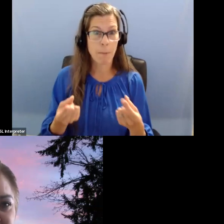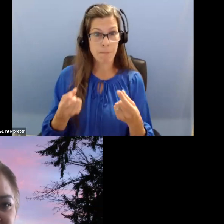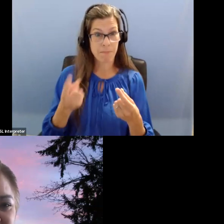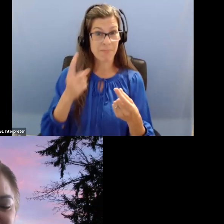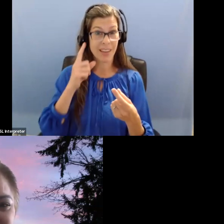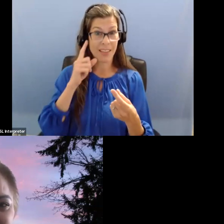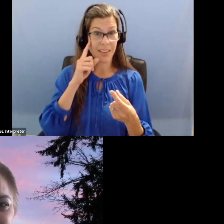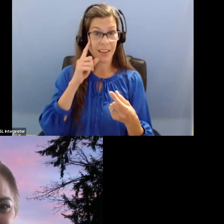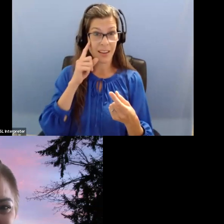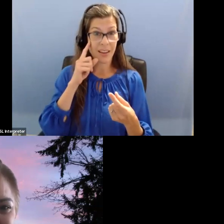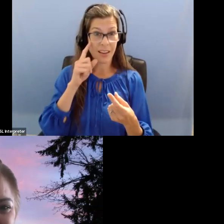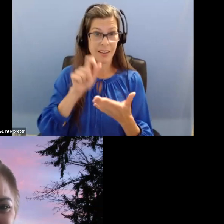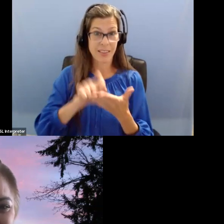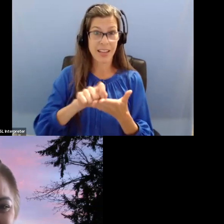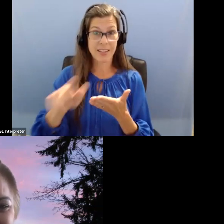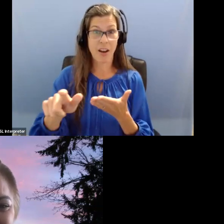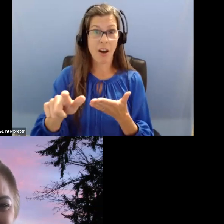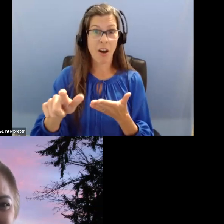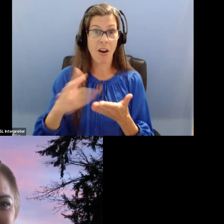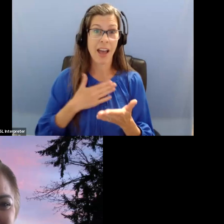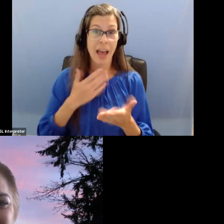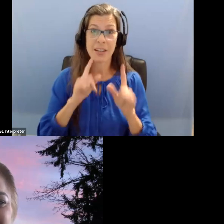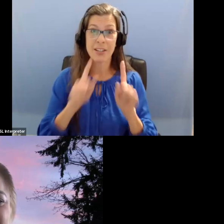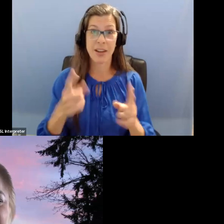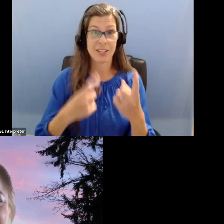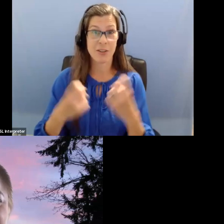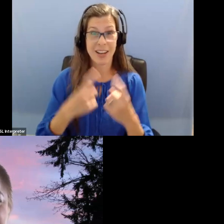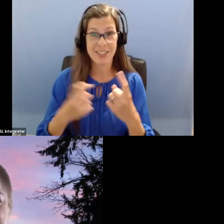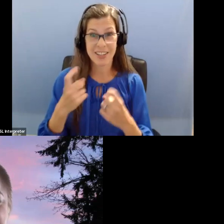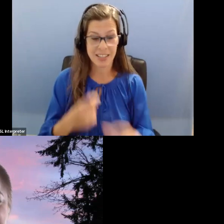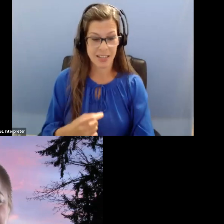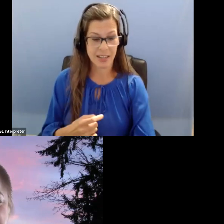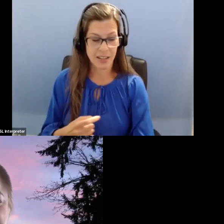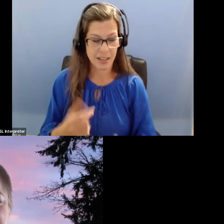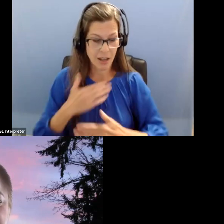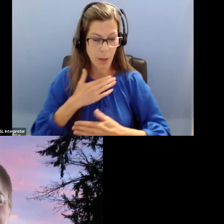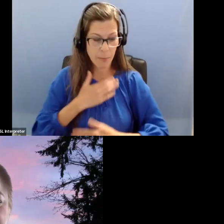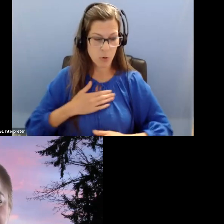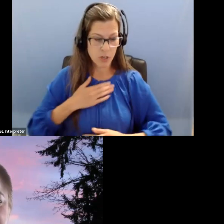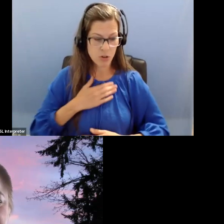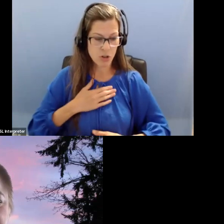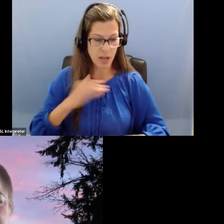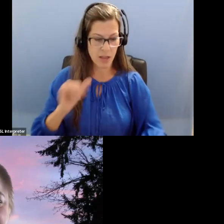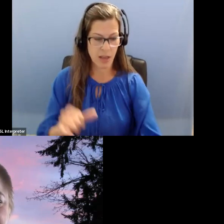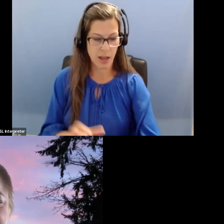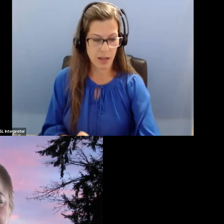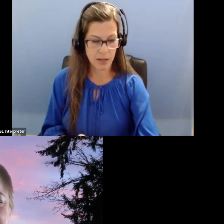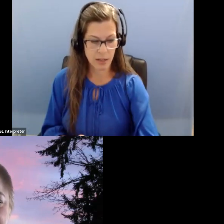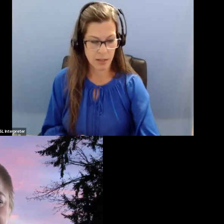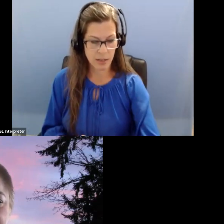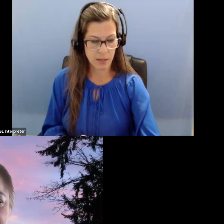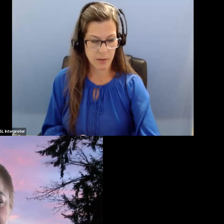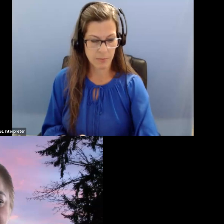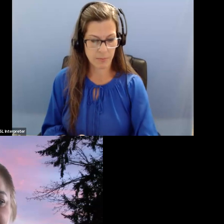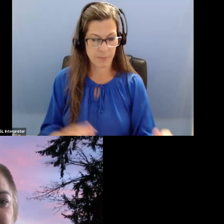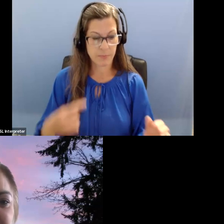was all, and I'm happy to answer any questions. I appreciate that. I